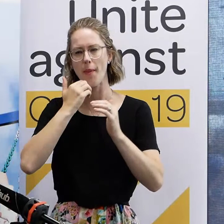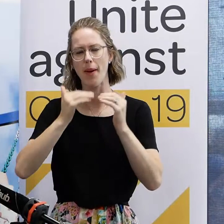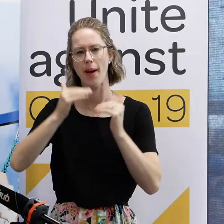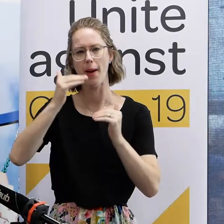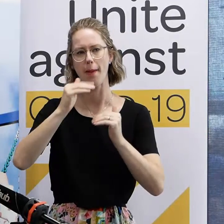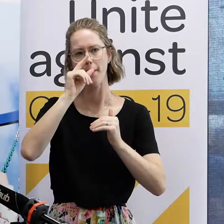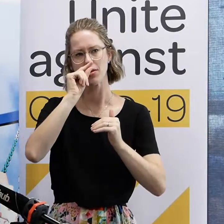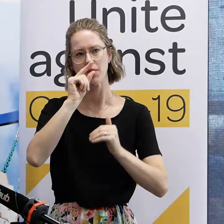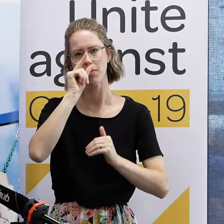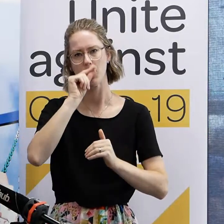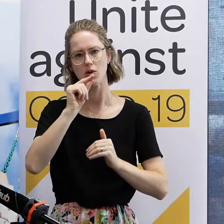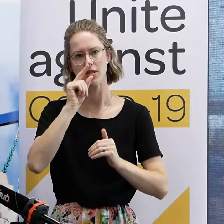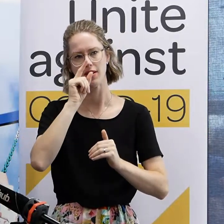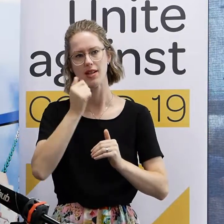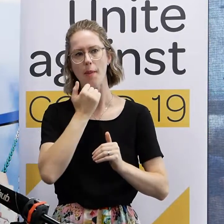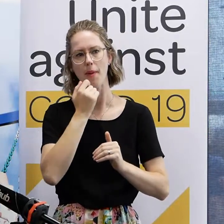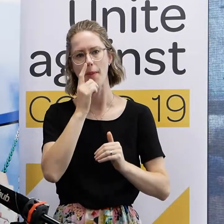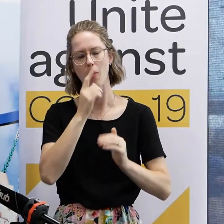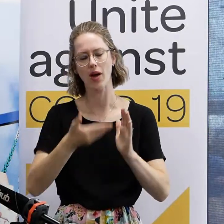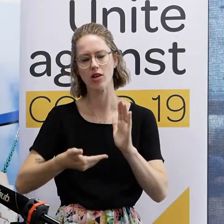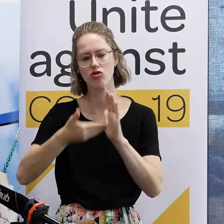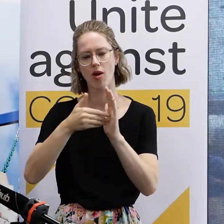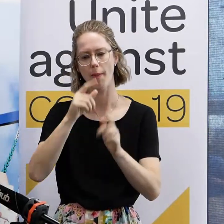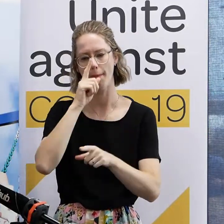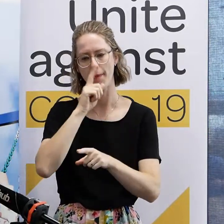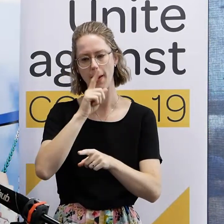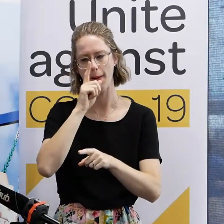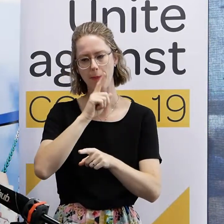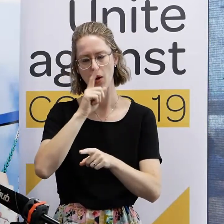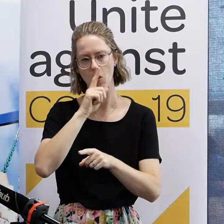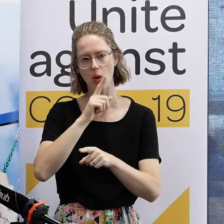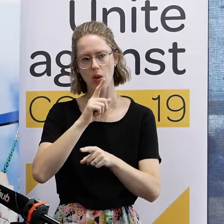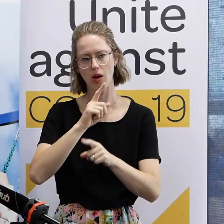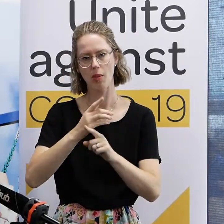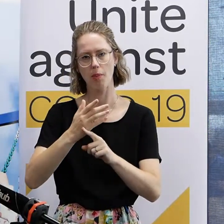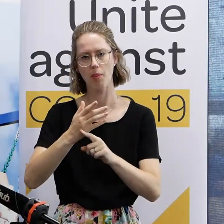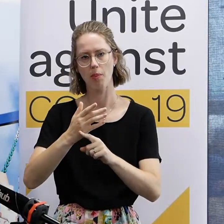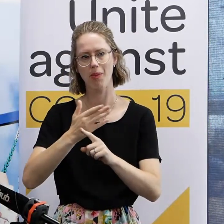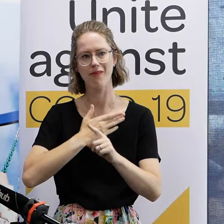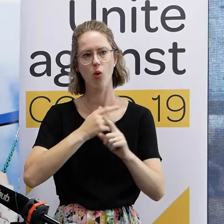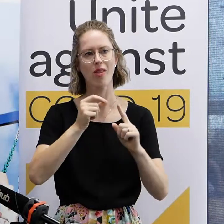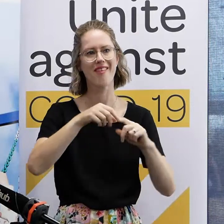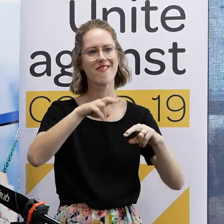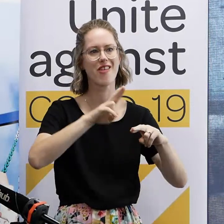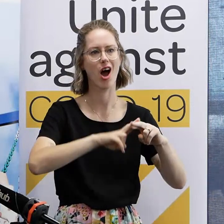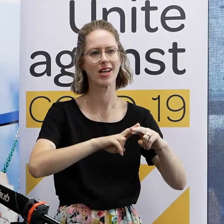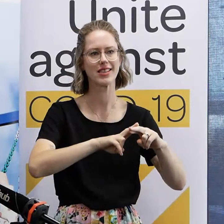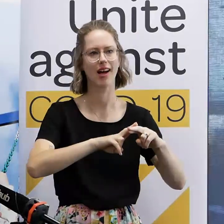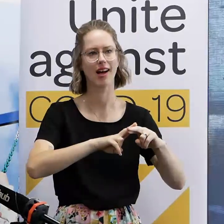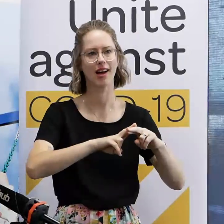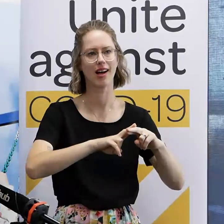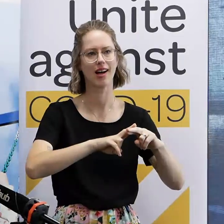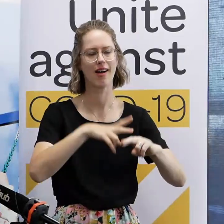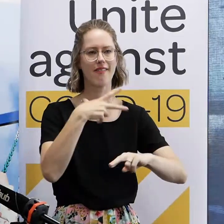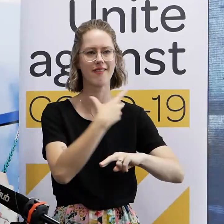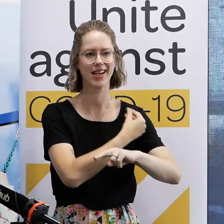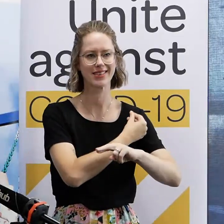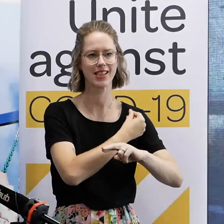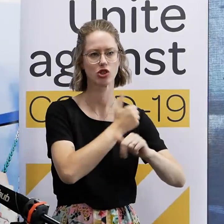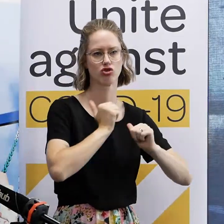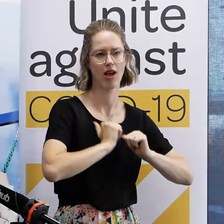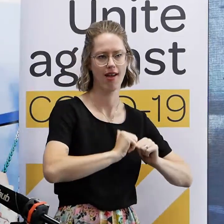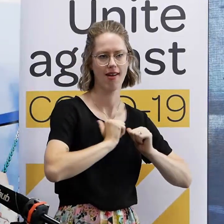have been the number of additional people who, prior to the Pfizer-BioNTech vaccine